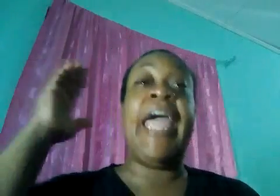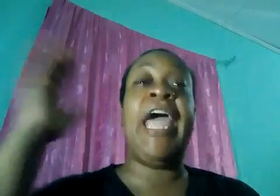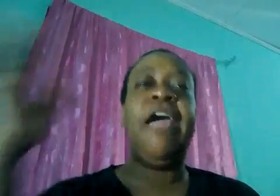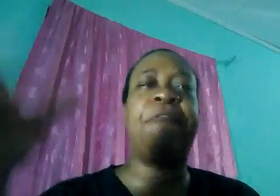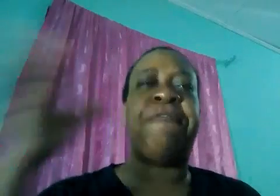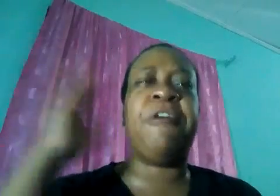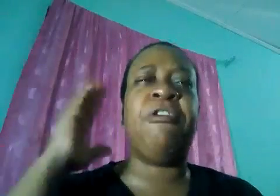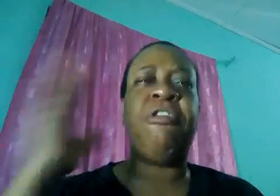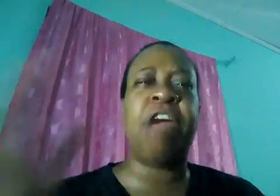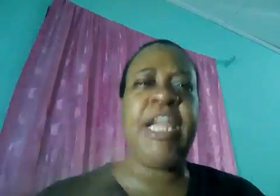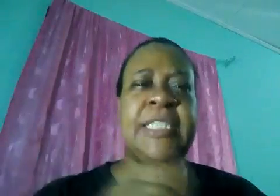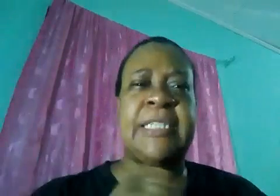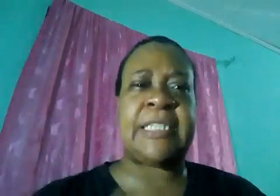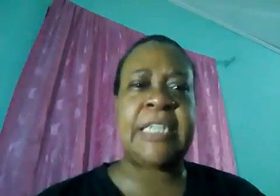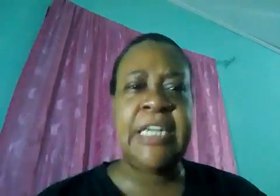every Red Sea